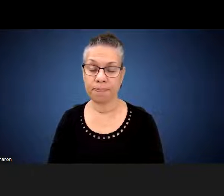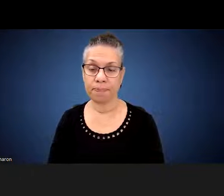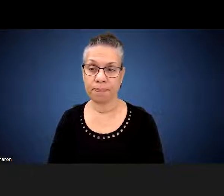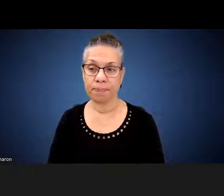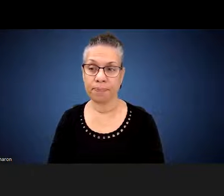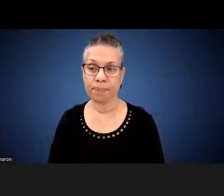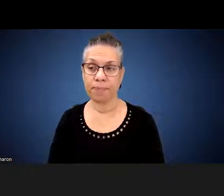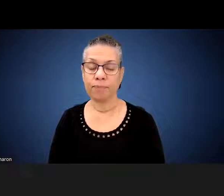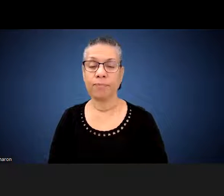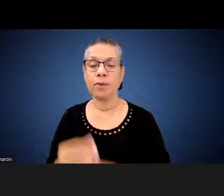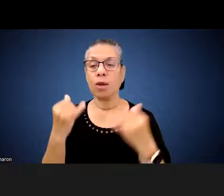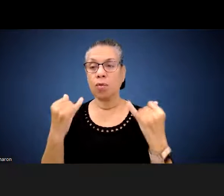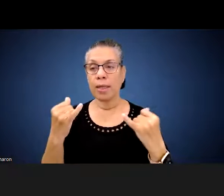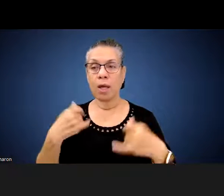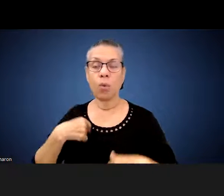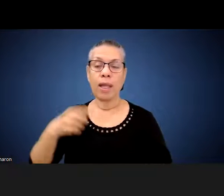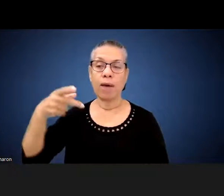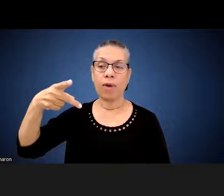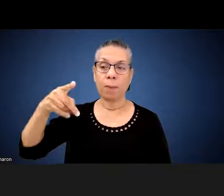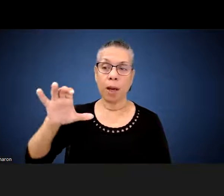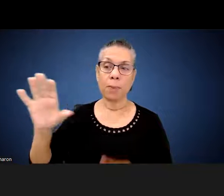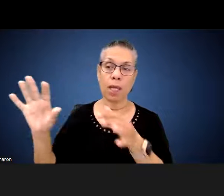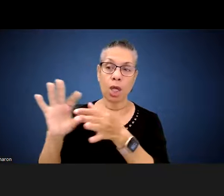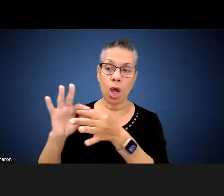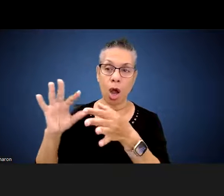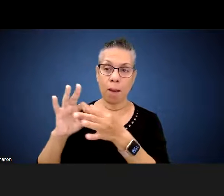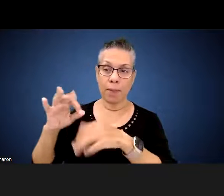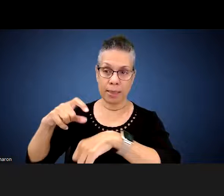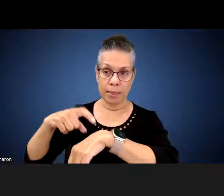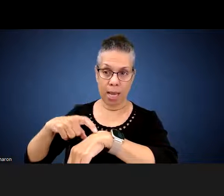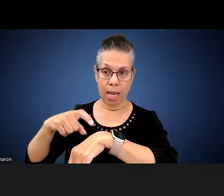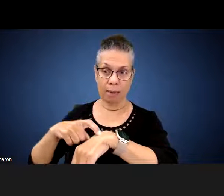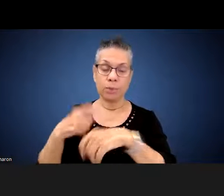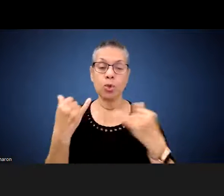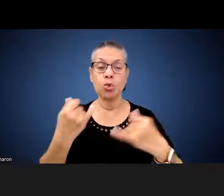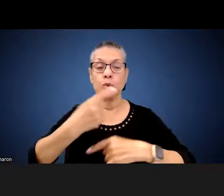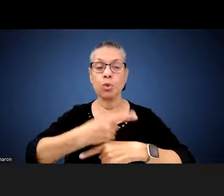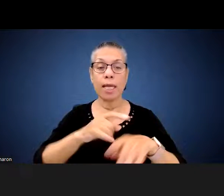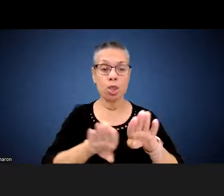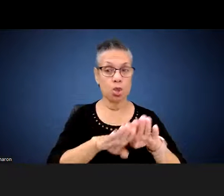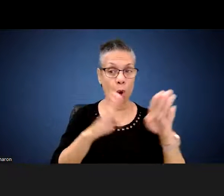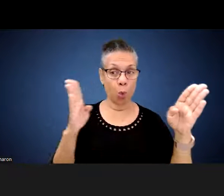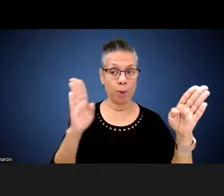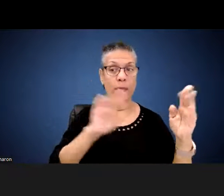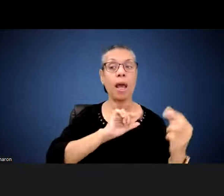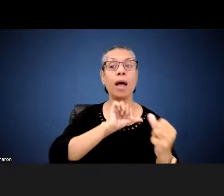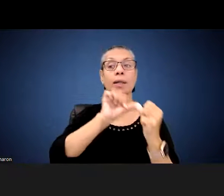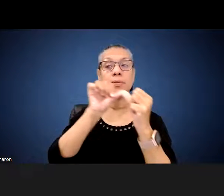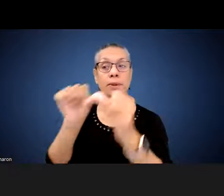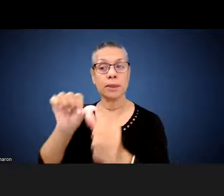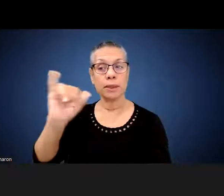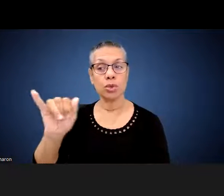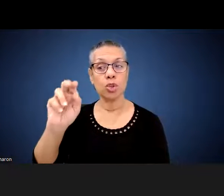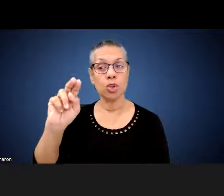So we are launching a public comment period that's open today and will remain open until January